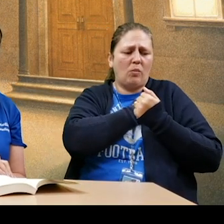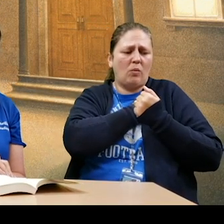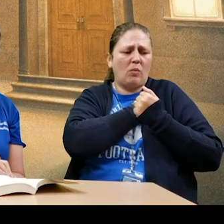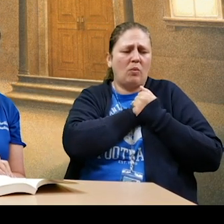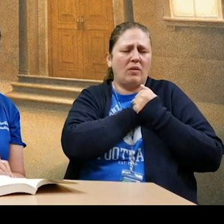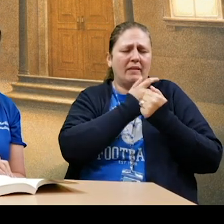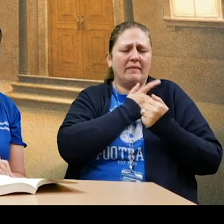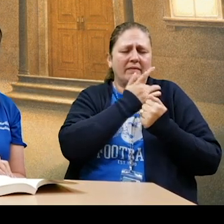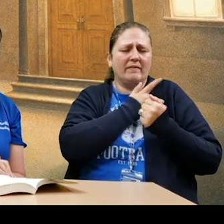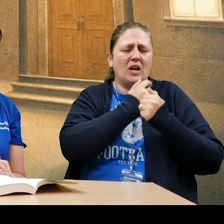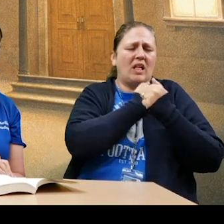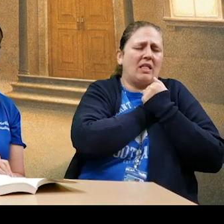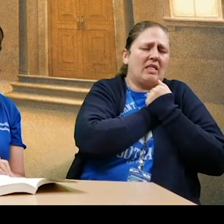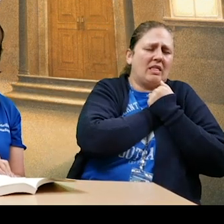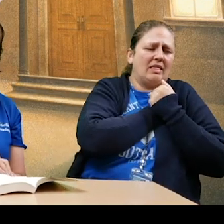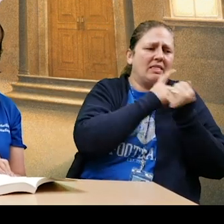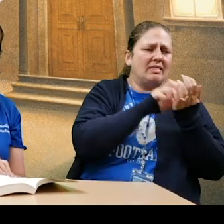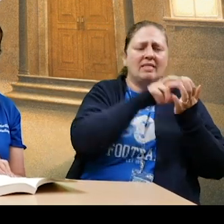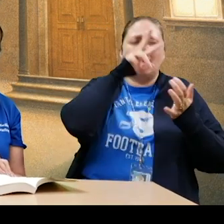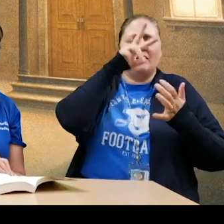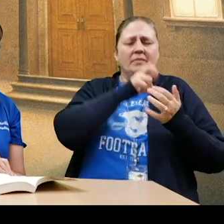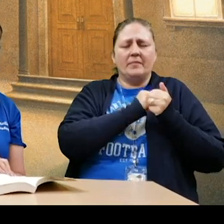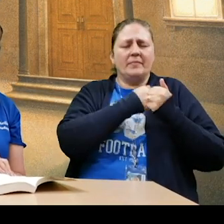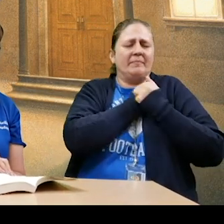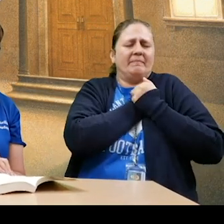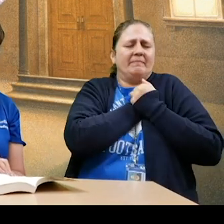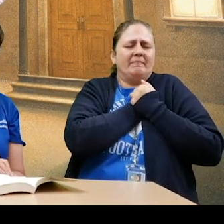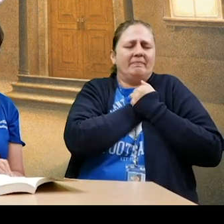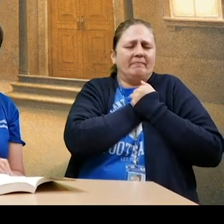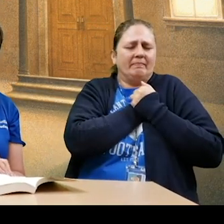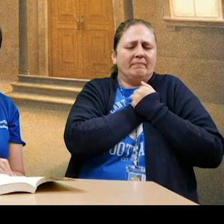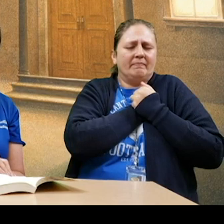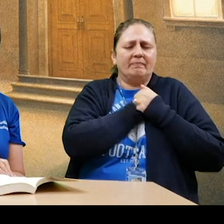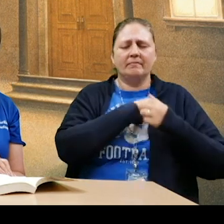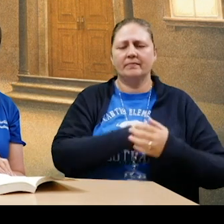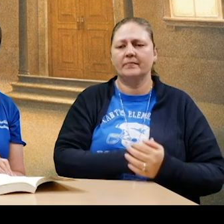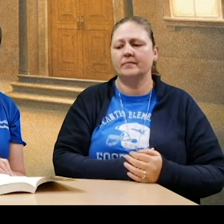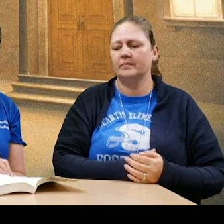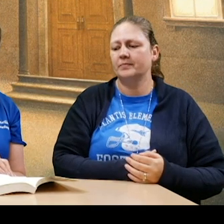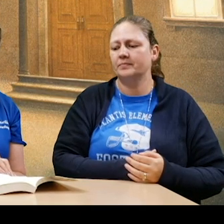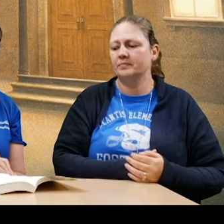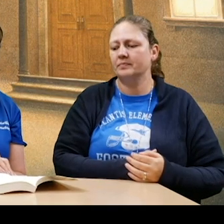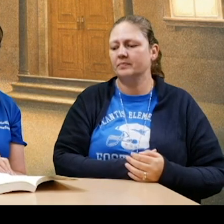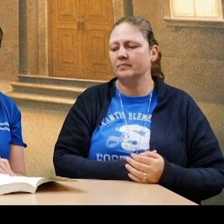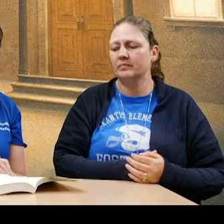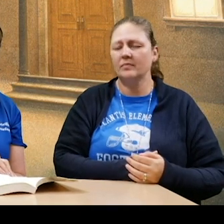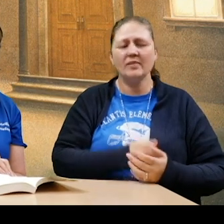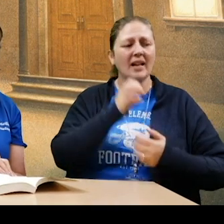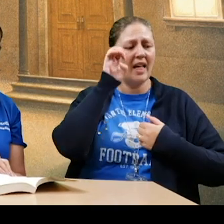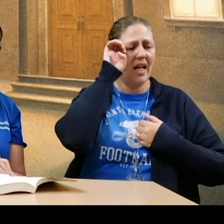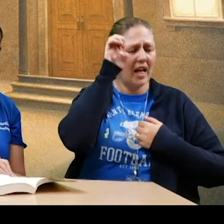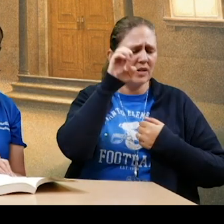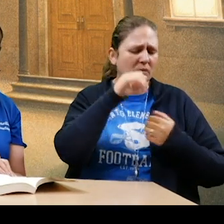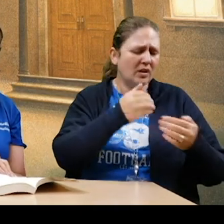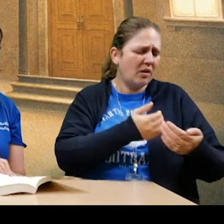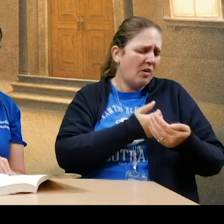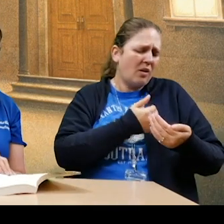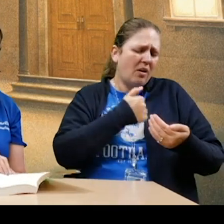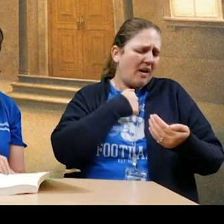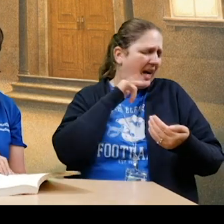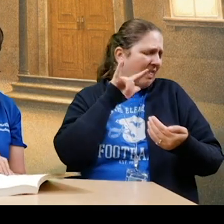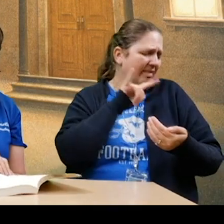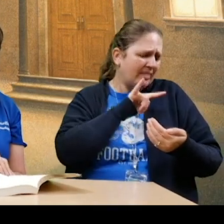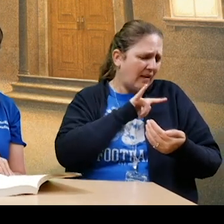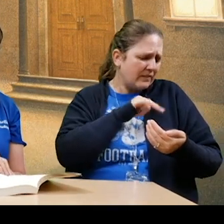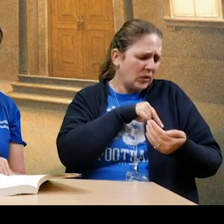beating, leaping almost out of her chest in its agitation. "Edward," she said. "Oh, Edward, I